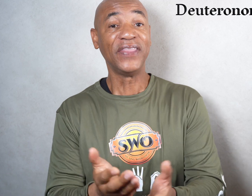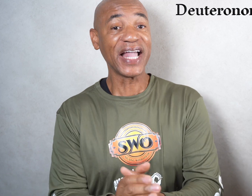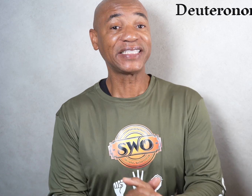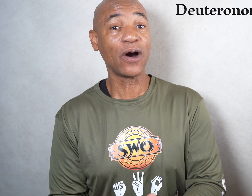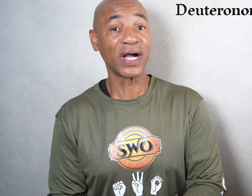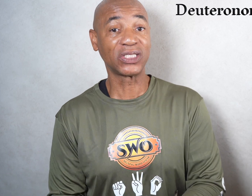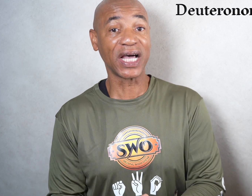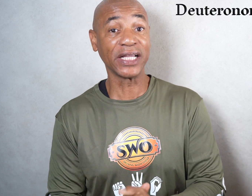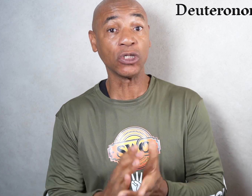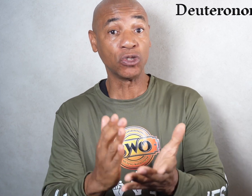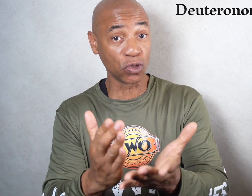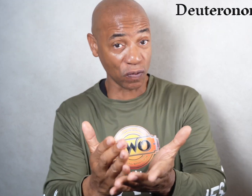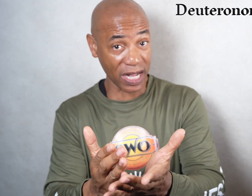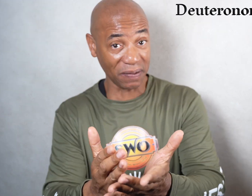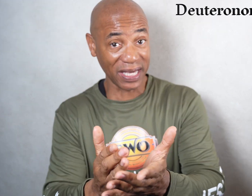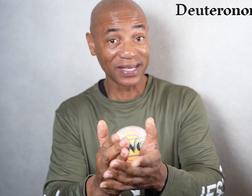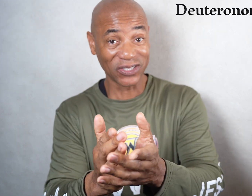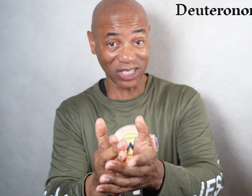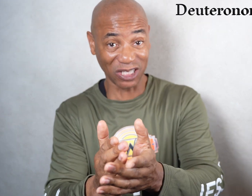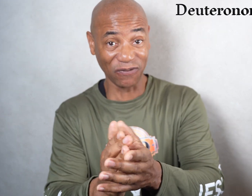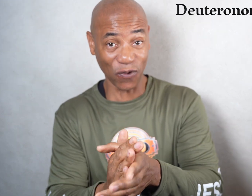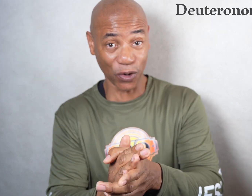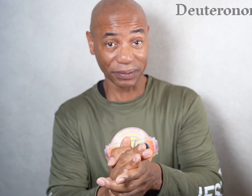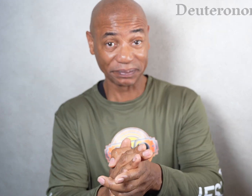That is how I sign Deuteronomy 6 and 4.